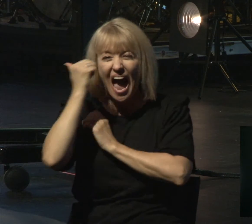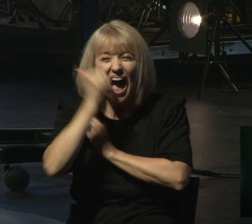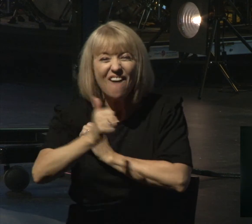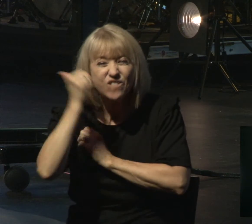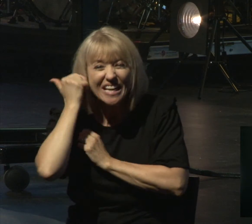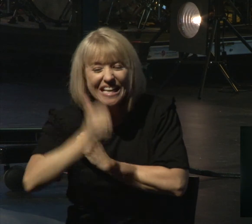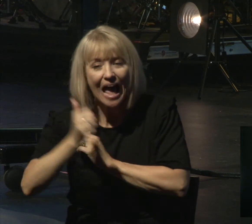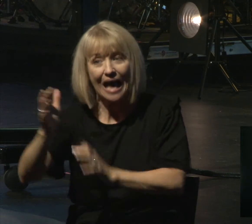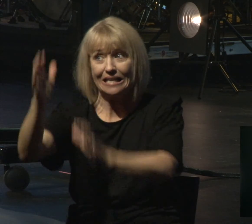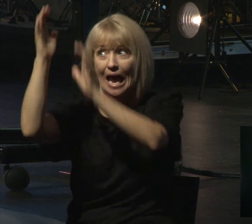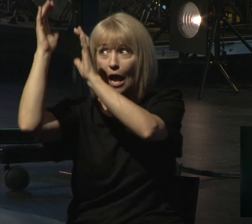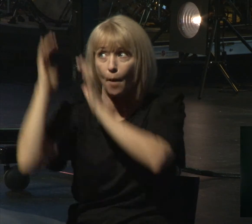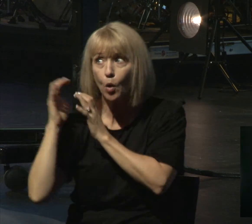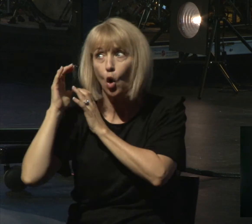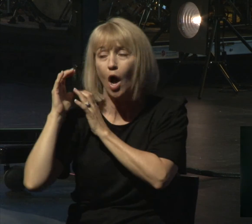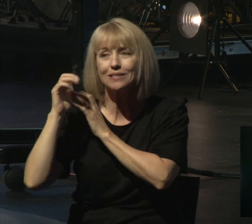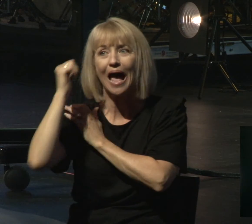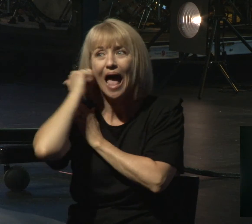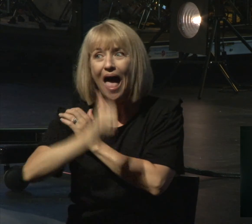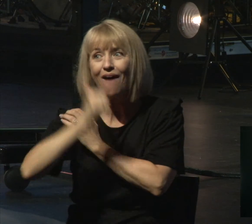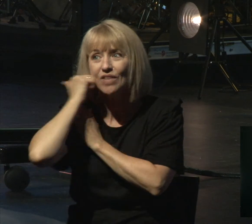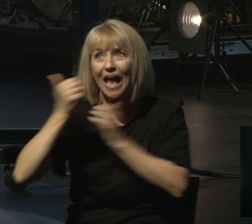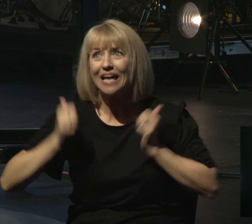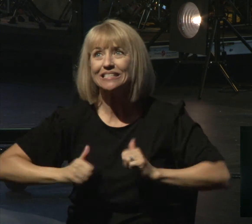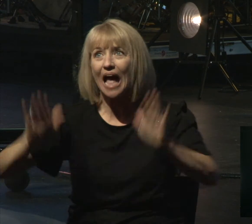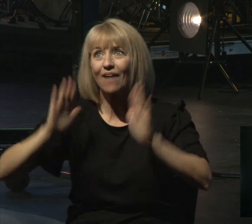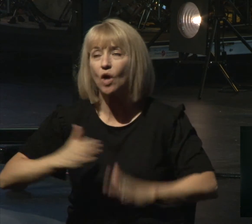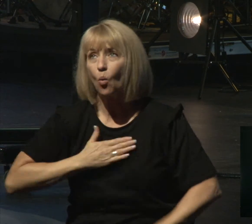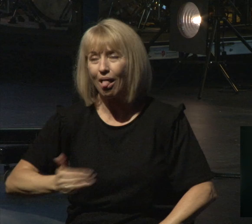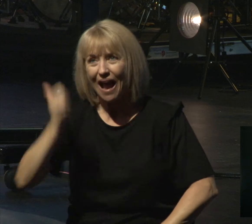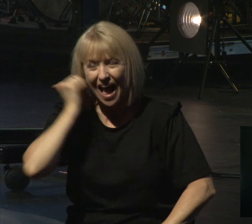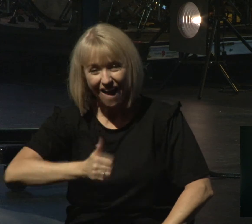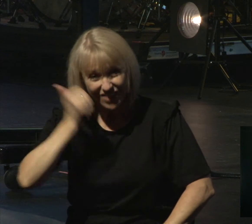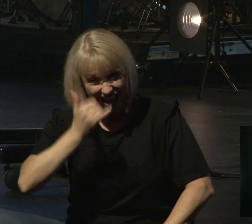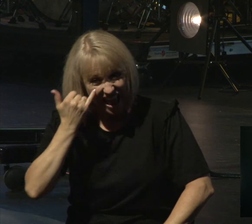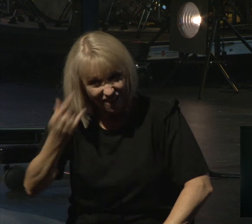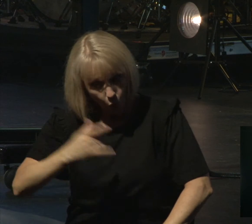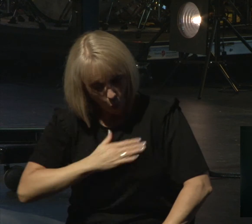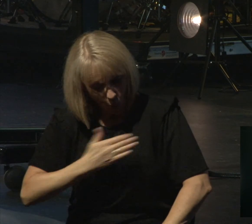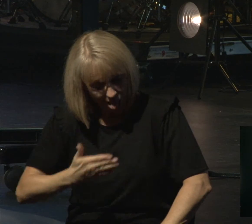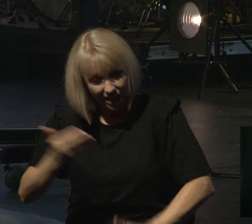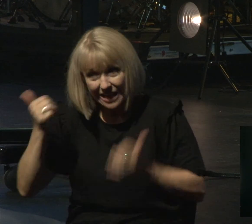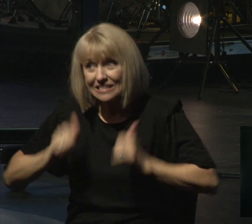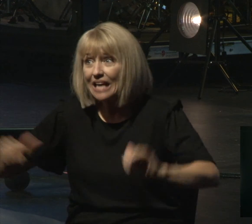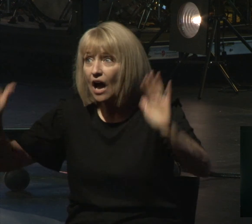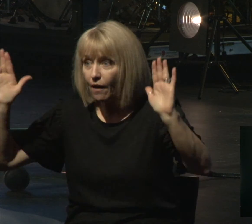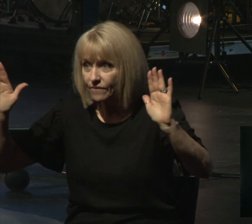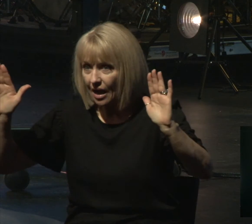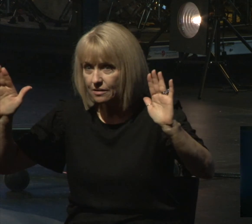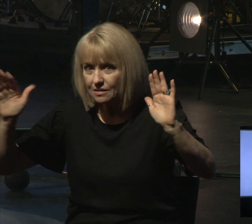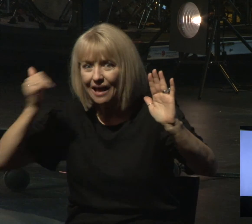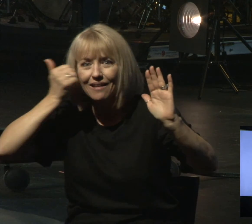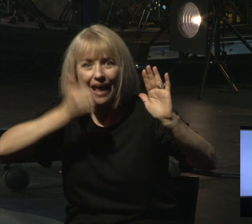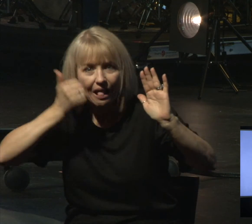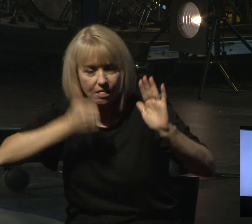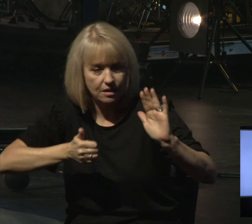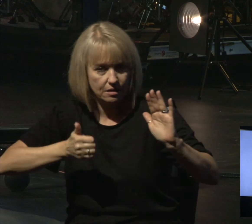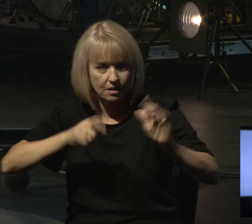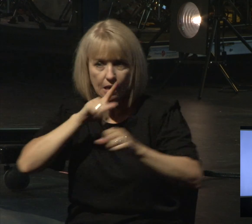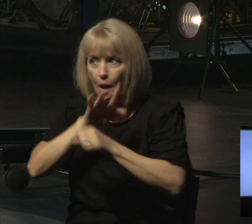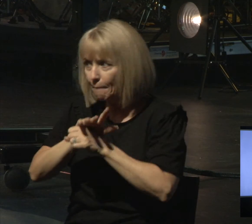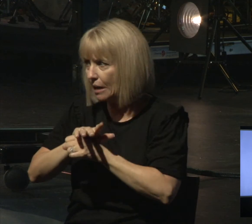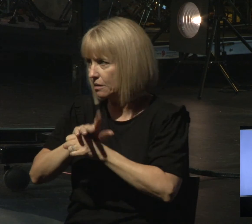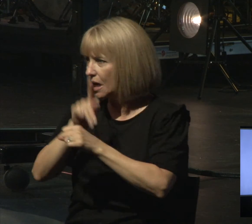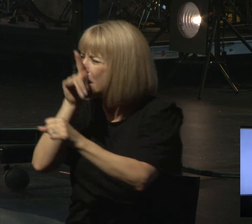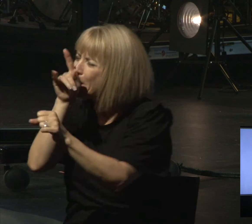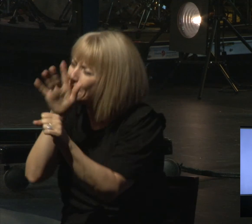daily taking up. Don't just take up your cross once, but if you're going to follow me, take up your cross daily and commit to me. And in